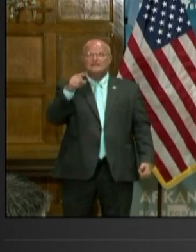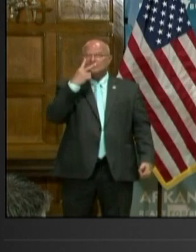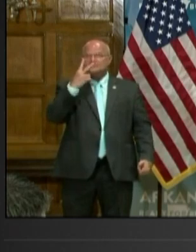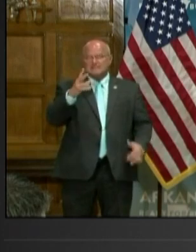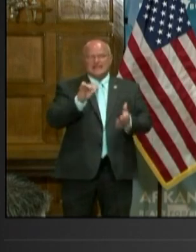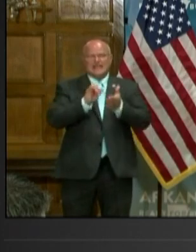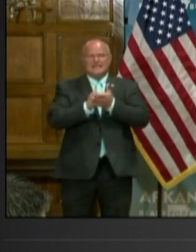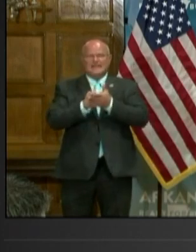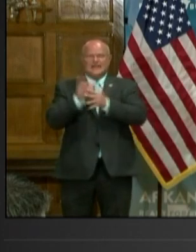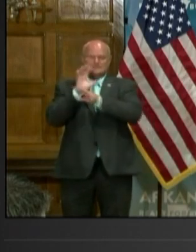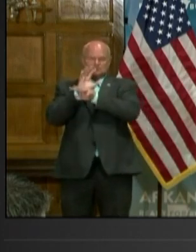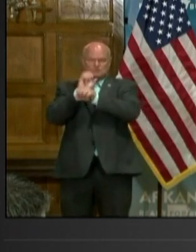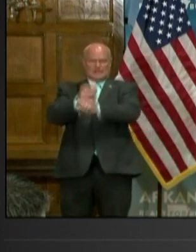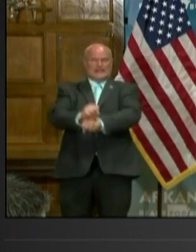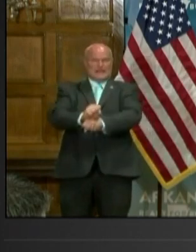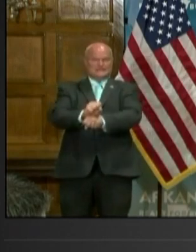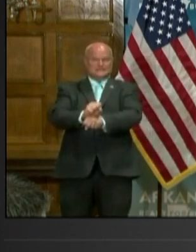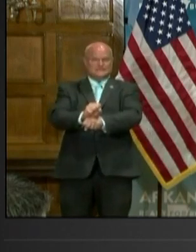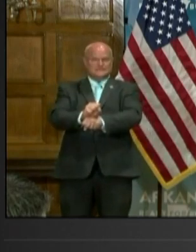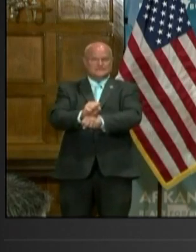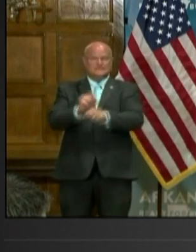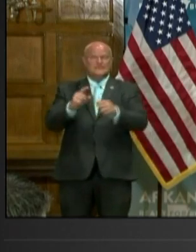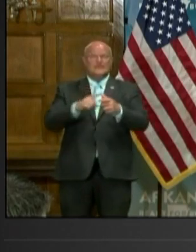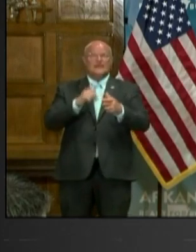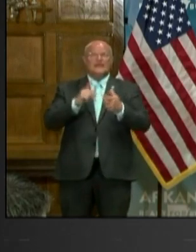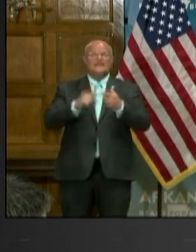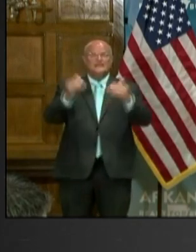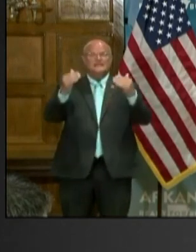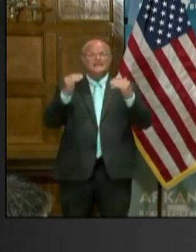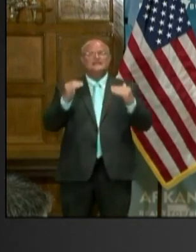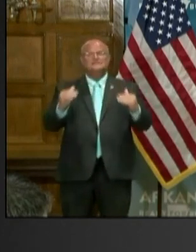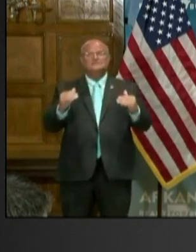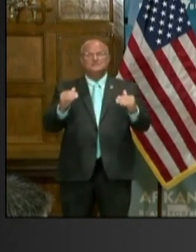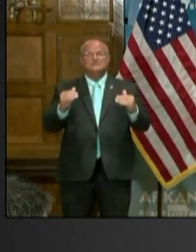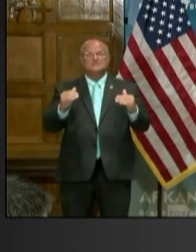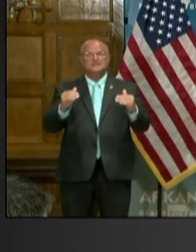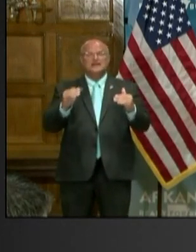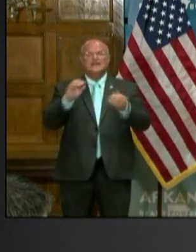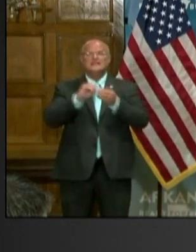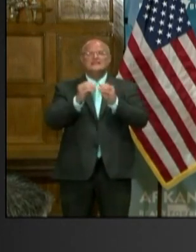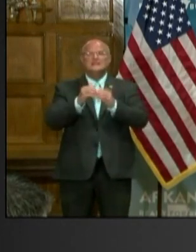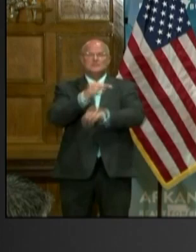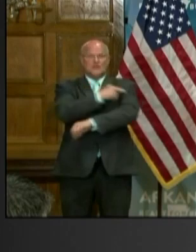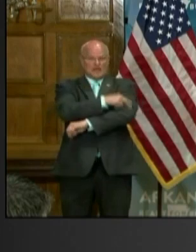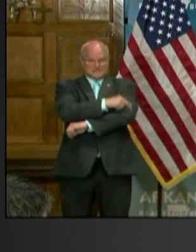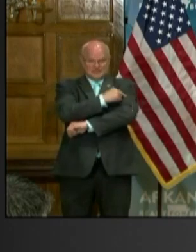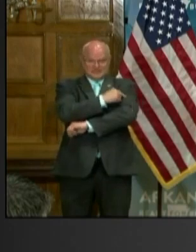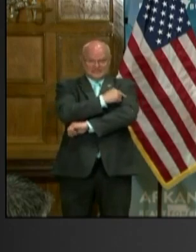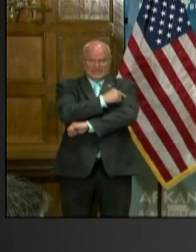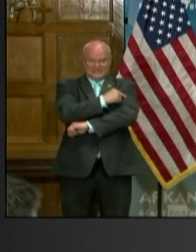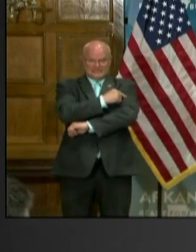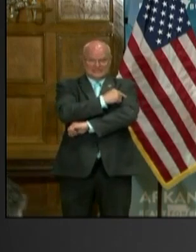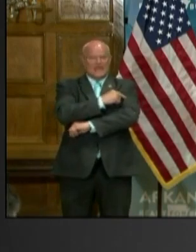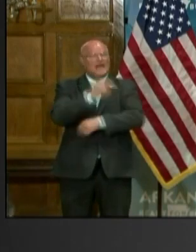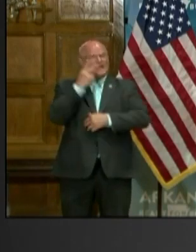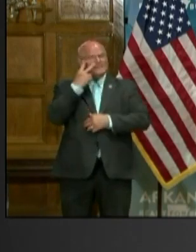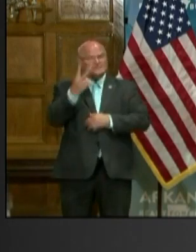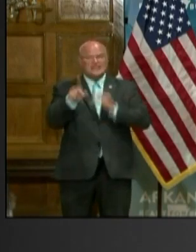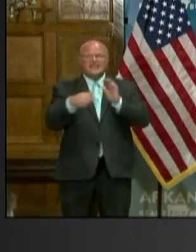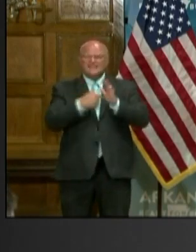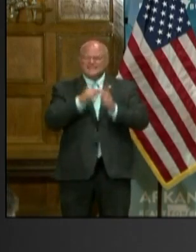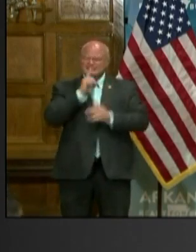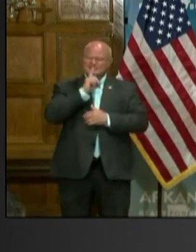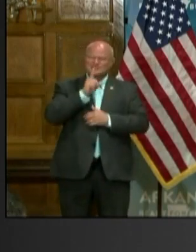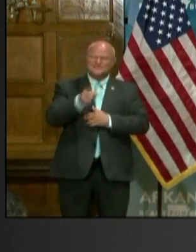how that trend line is. And then the next one was the number of hospitalized. And you can see this